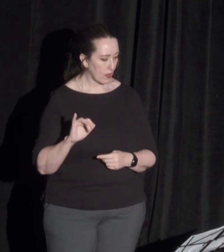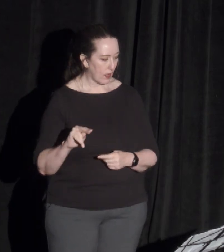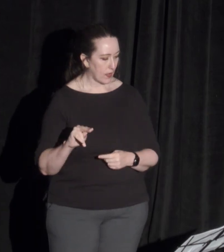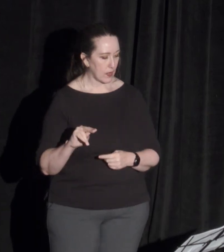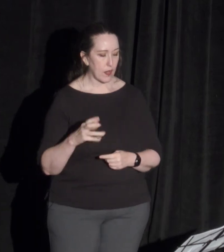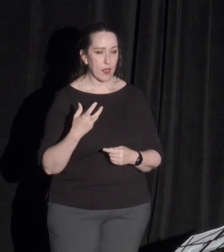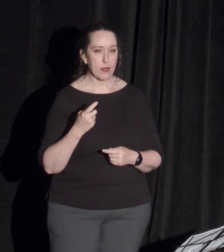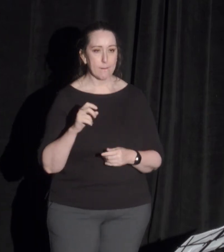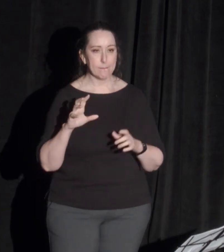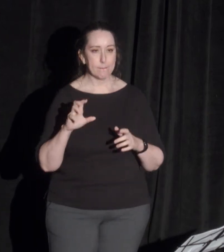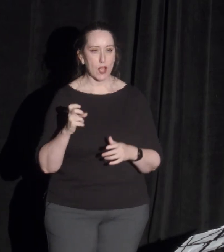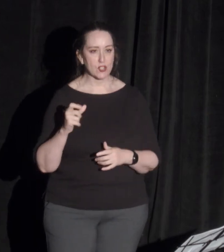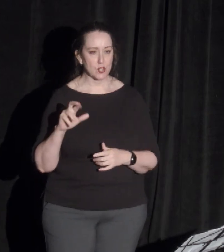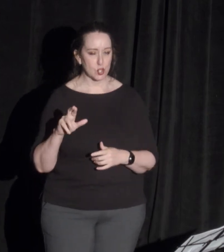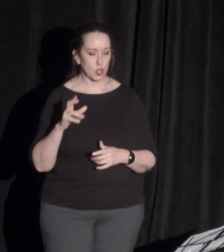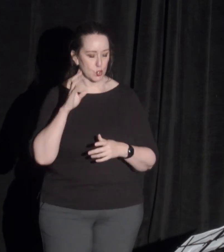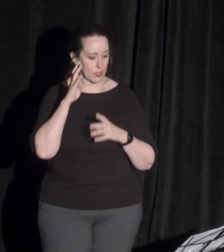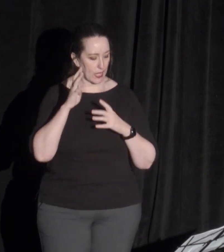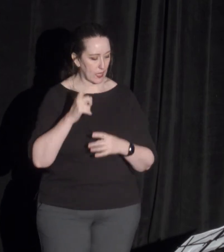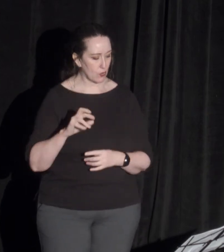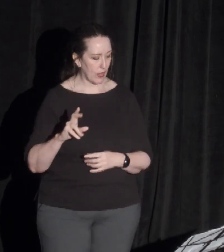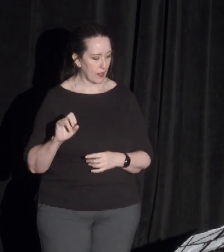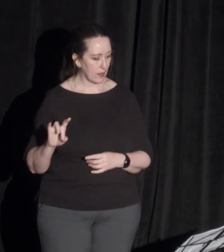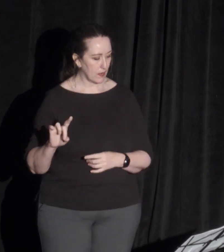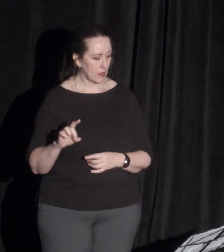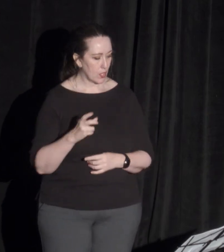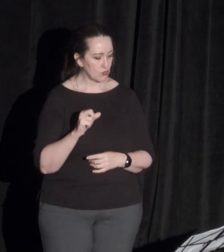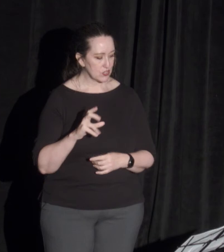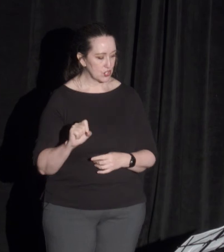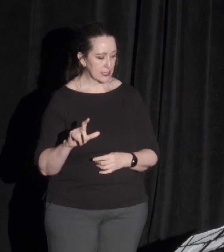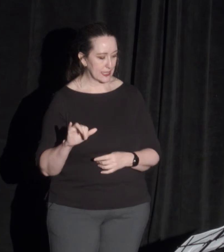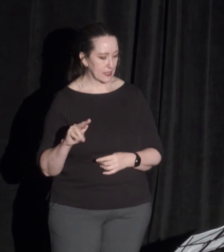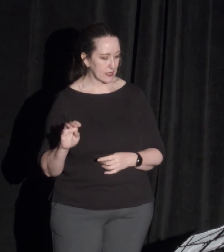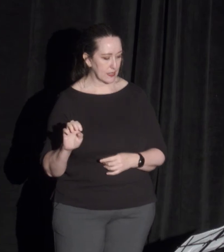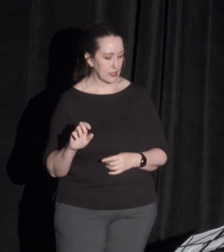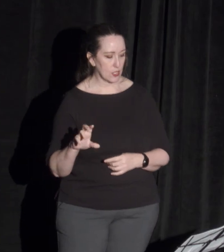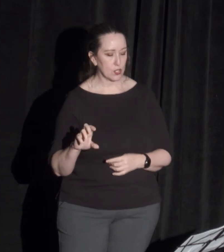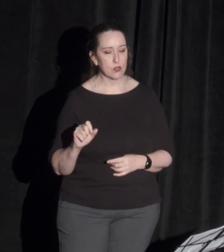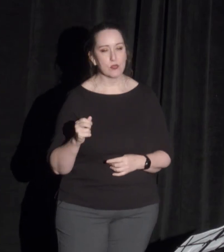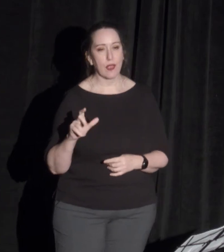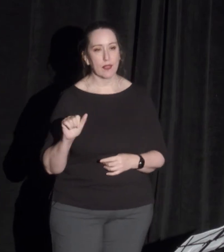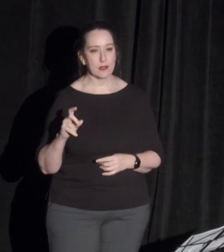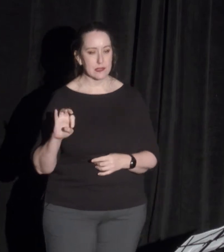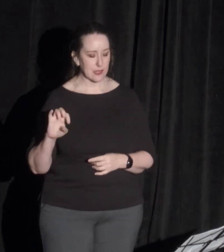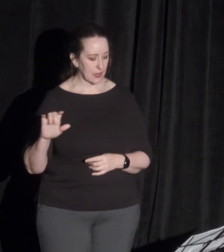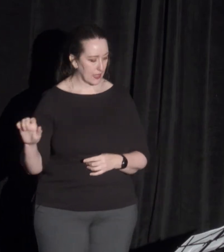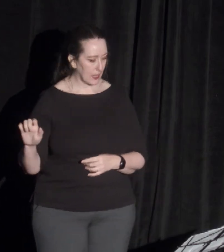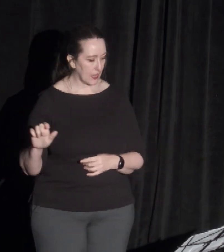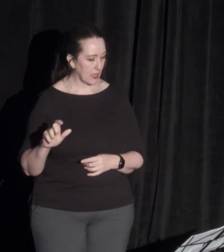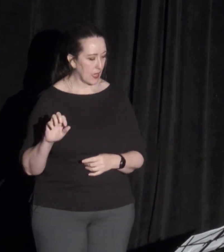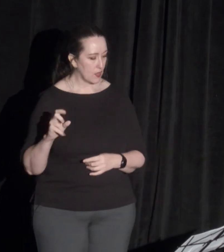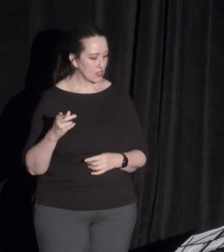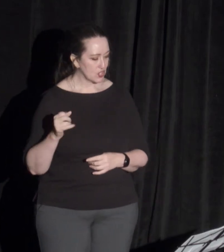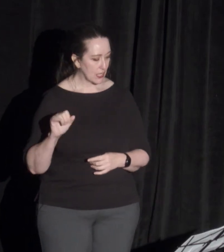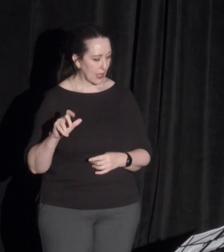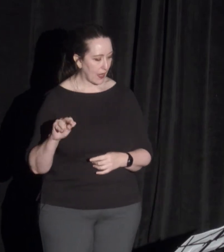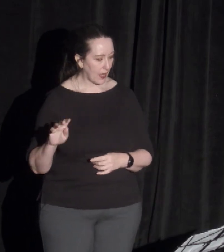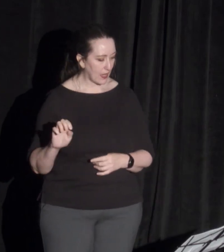written by Christian Link and Alex Yee, story by Christian Link, Alex Yee, Connor Sheehy, and Ash